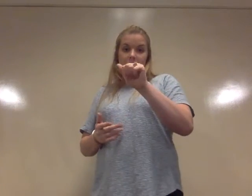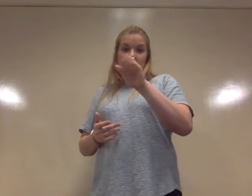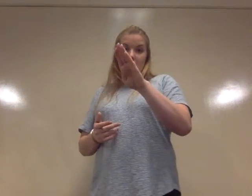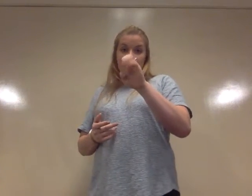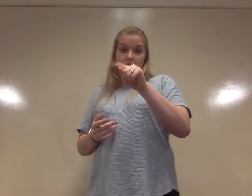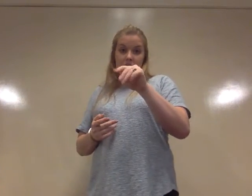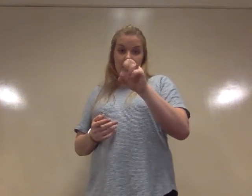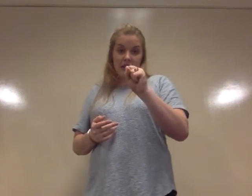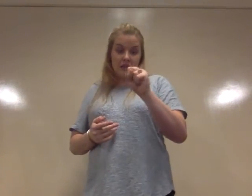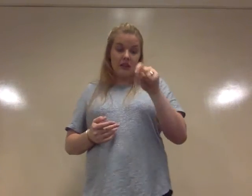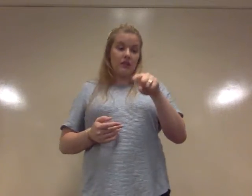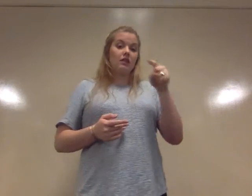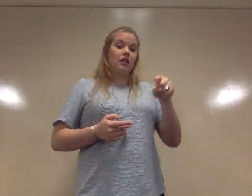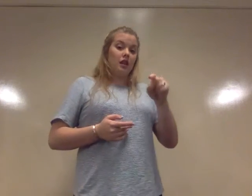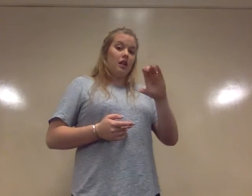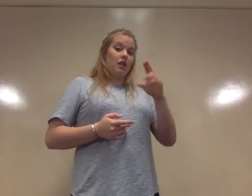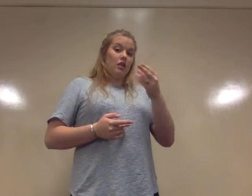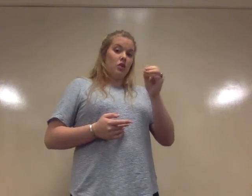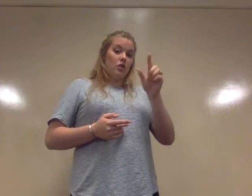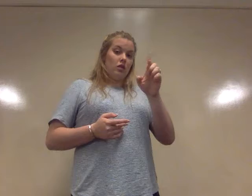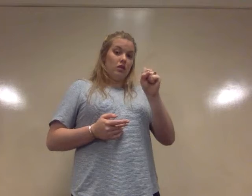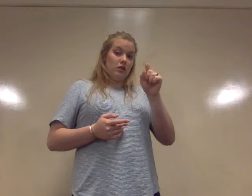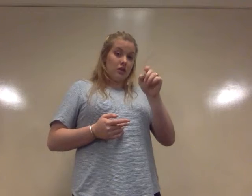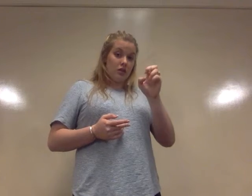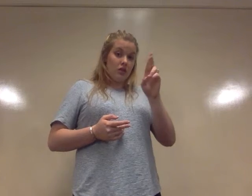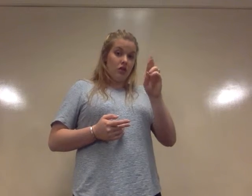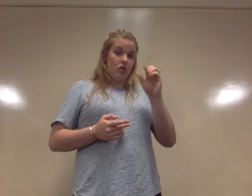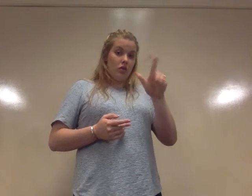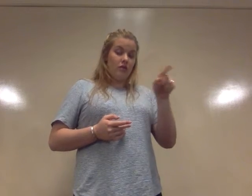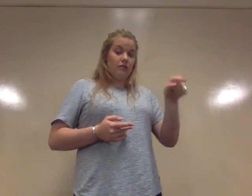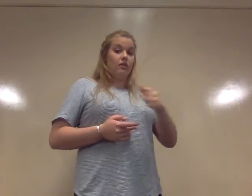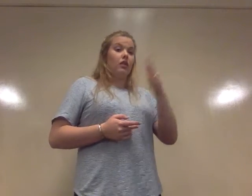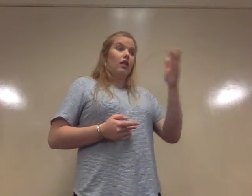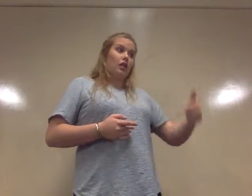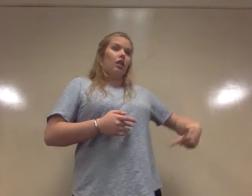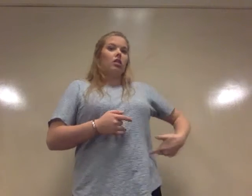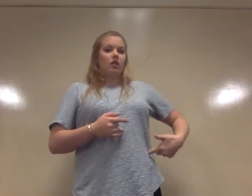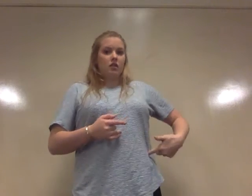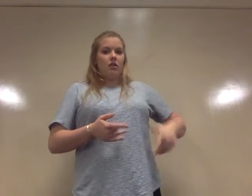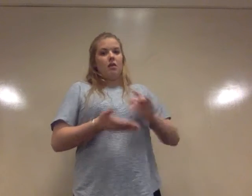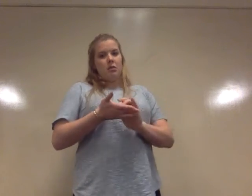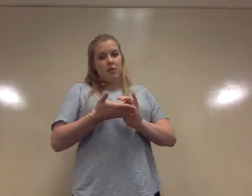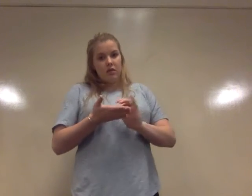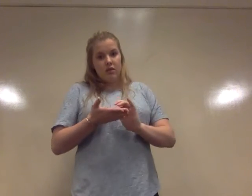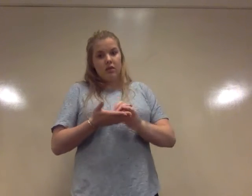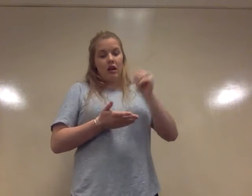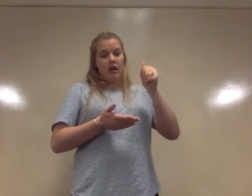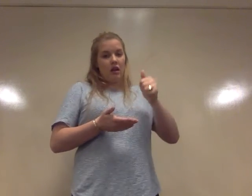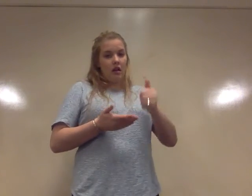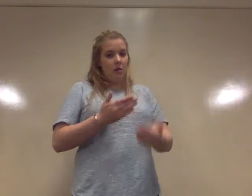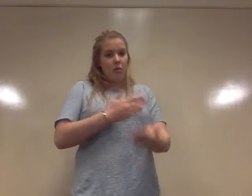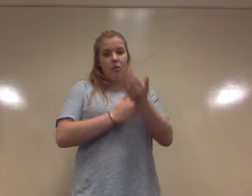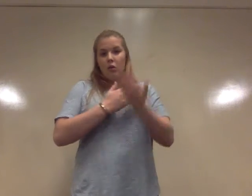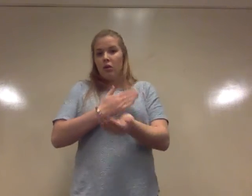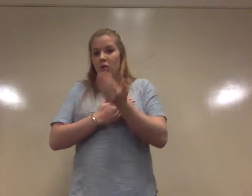cholesterol, 1 for high blood pressure, and then I take Byetta, which is an injectable medicine, every morning before breakfast and every night